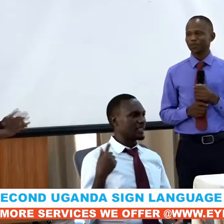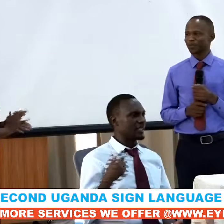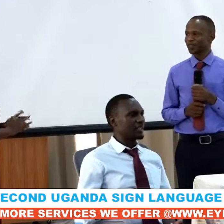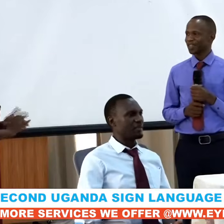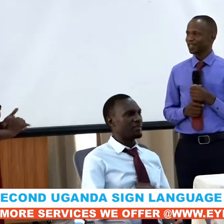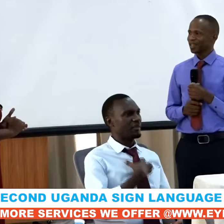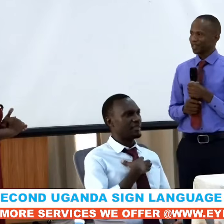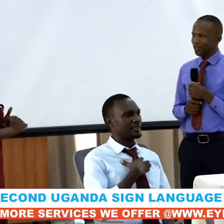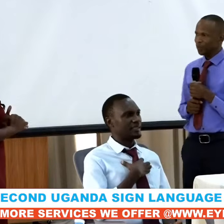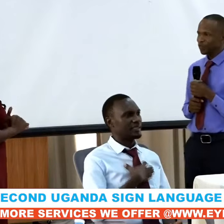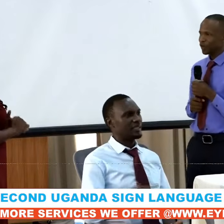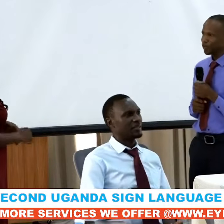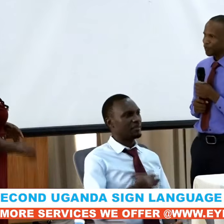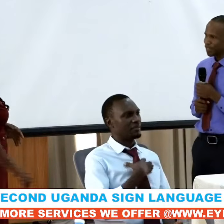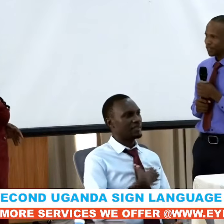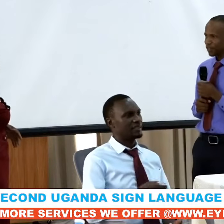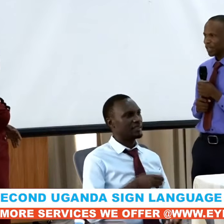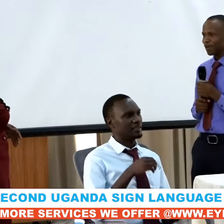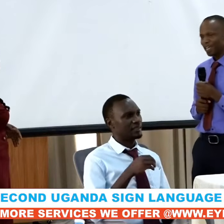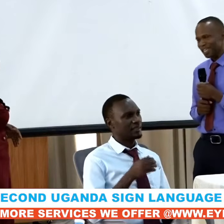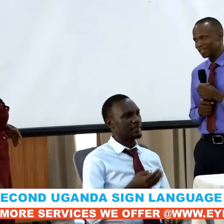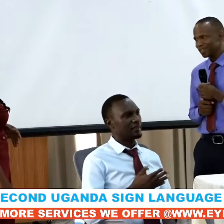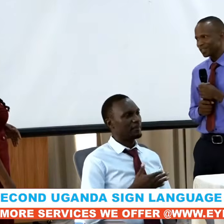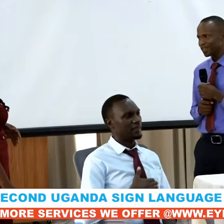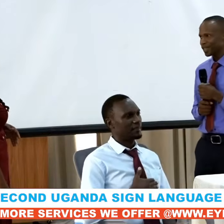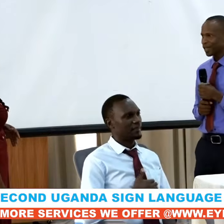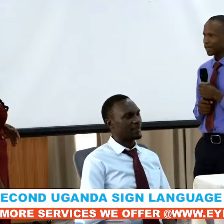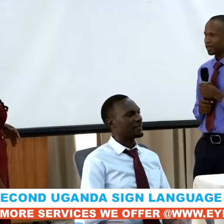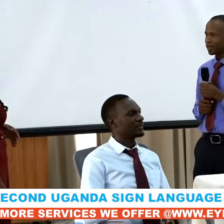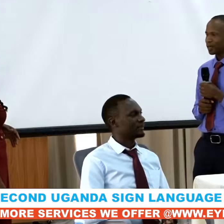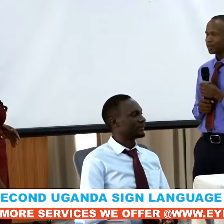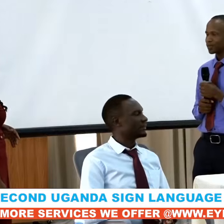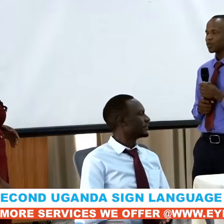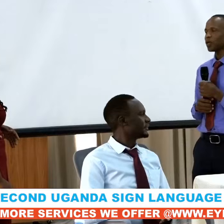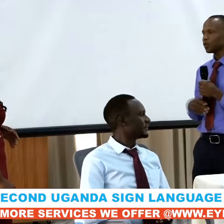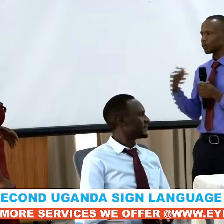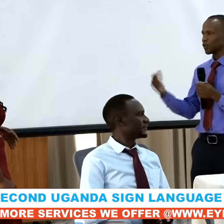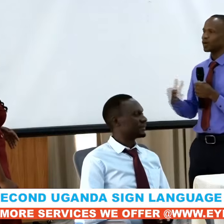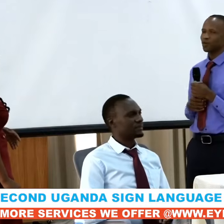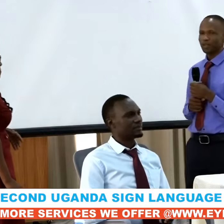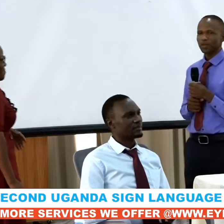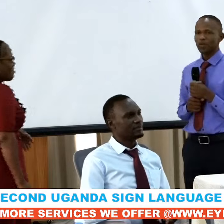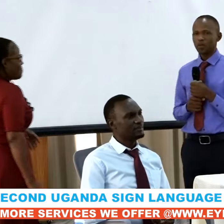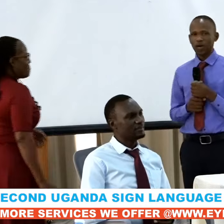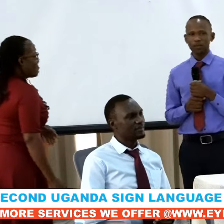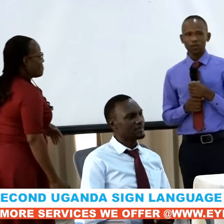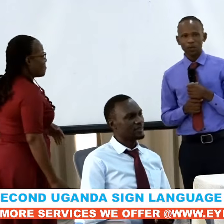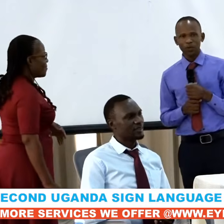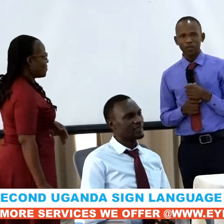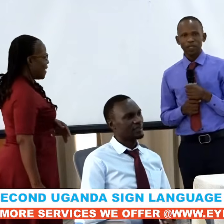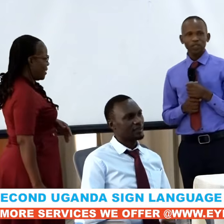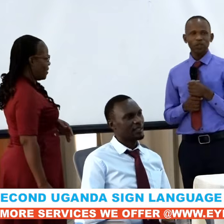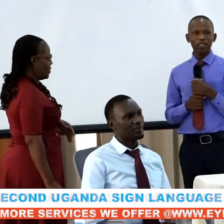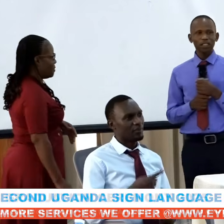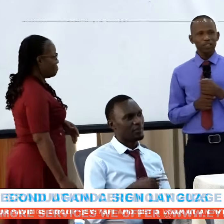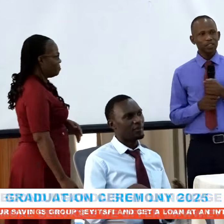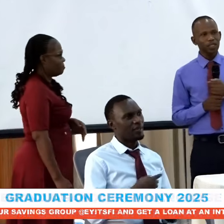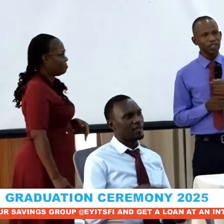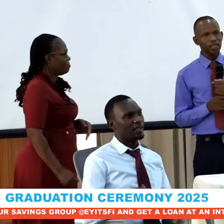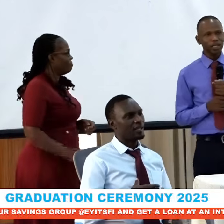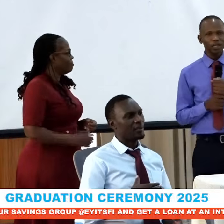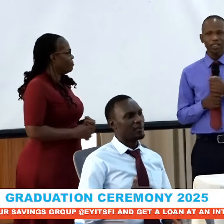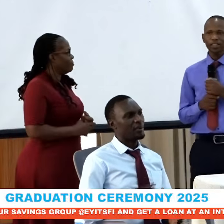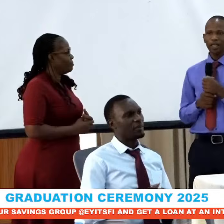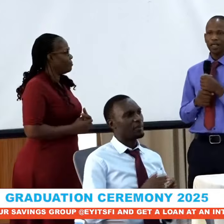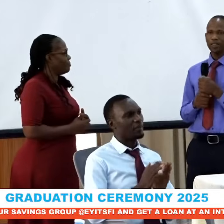clap. Thank you for keeping the fire burning, and we hope to work with you more and more. So at this